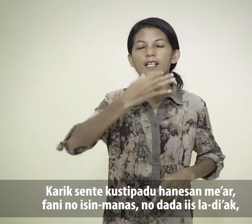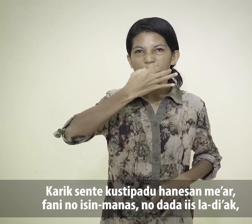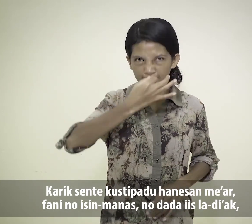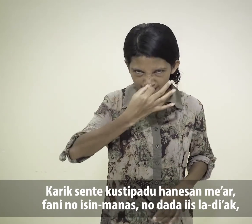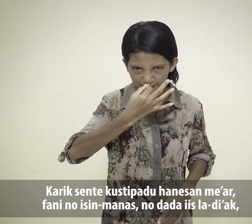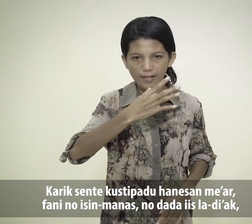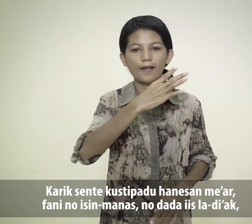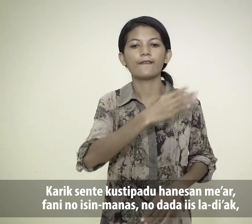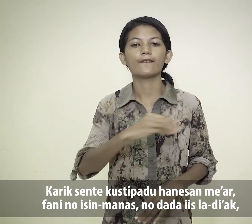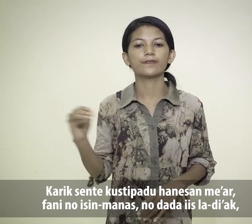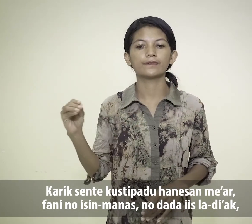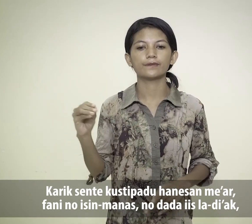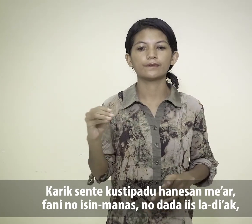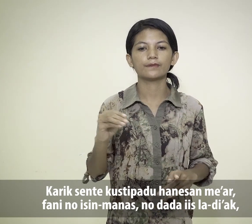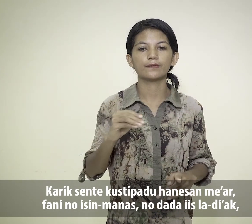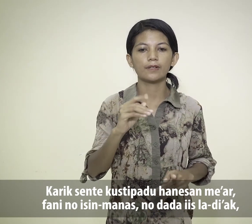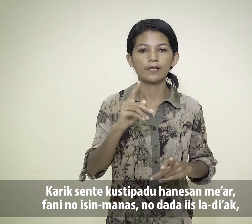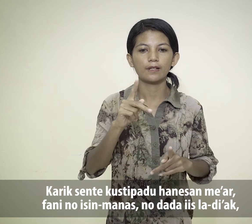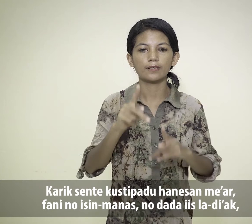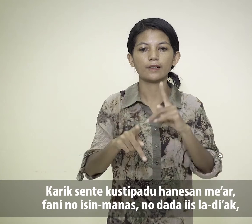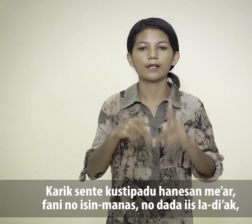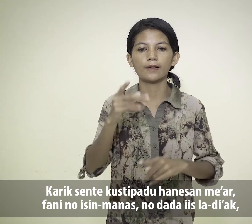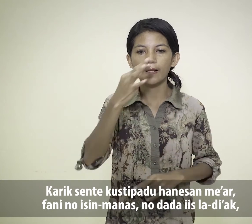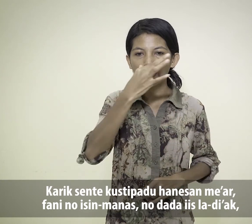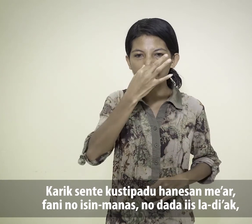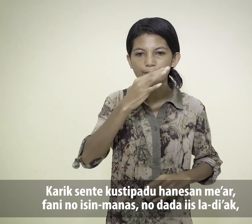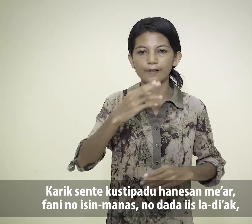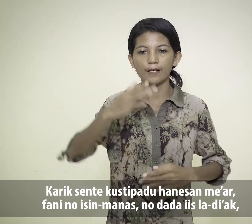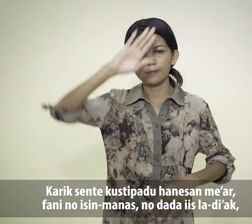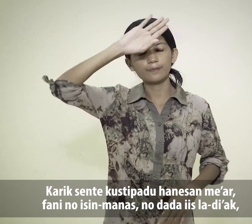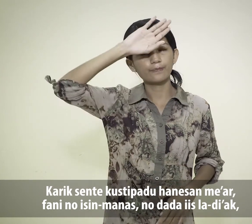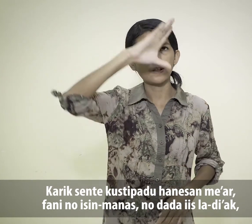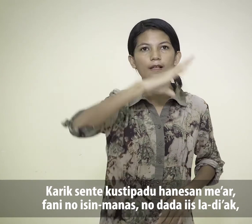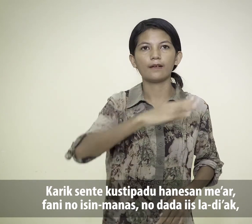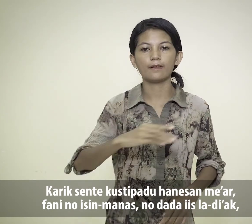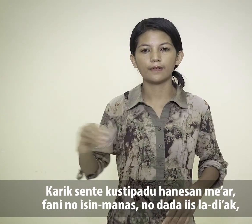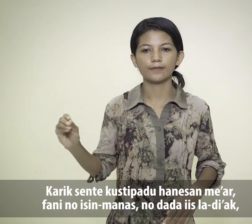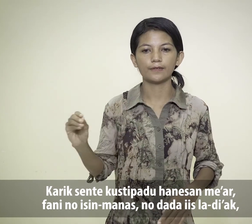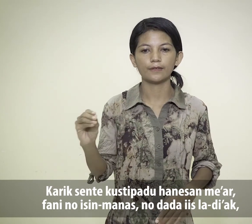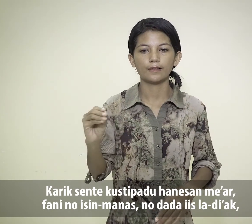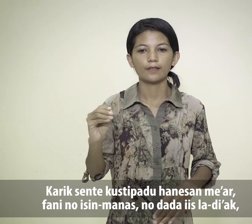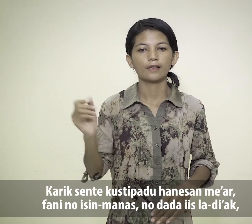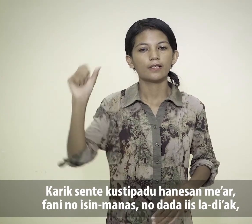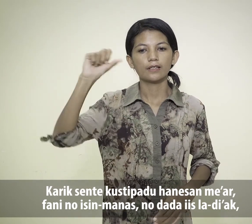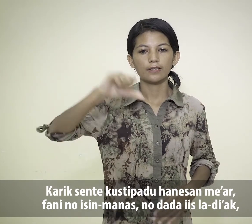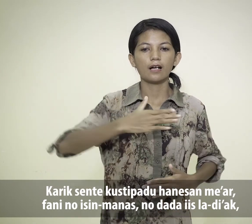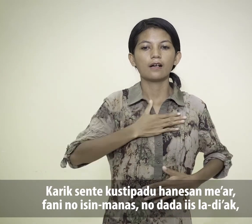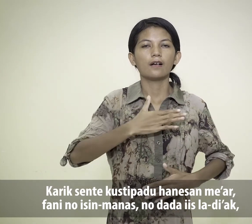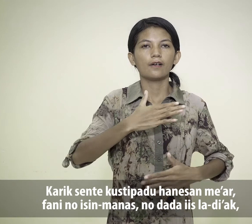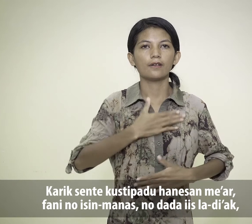Karik senti kustipadu hanesan mear, fanin, no isin manas, no dada iis ladiak, hela ia uma